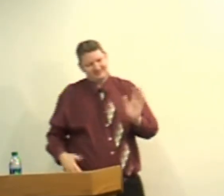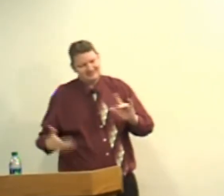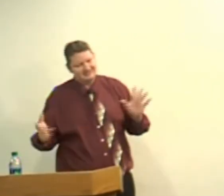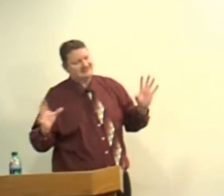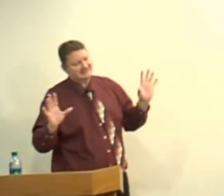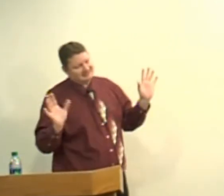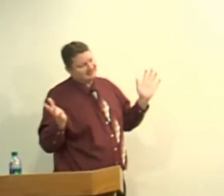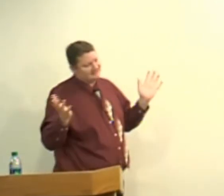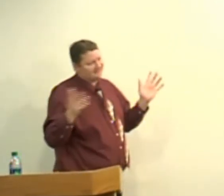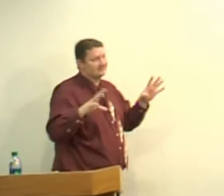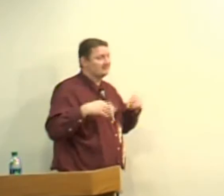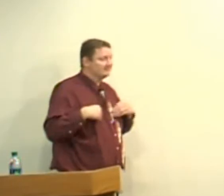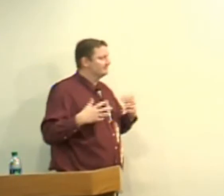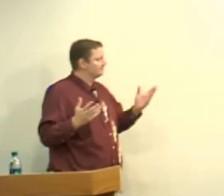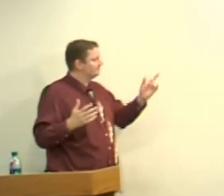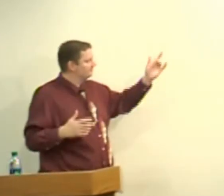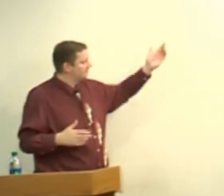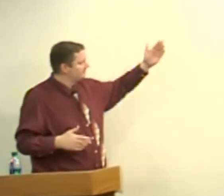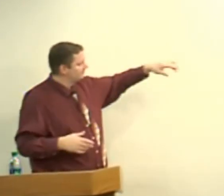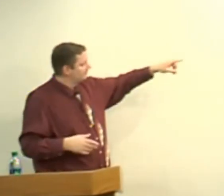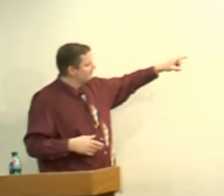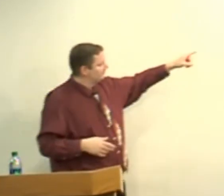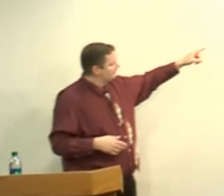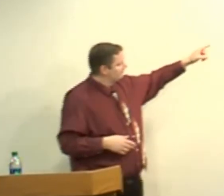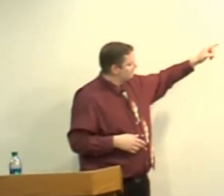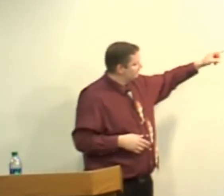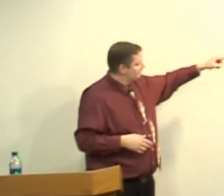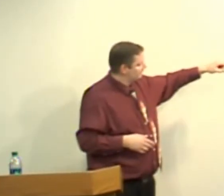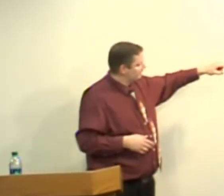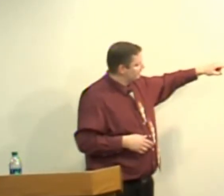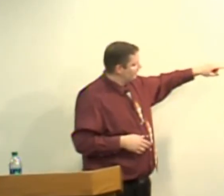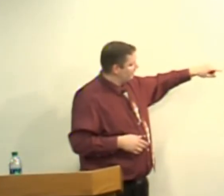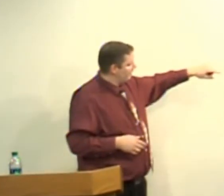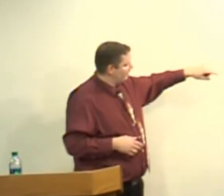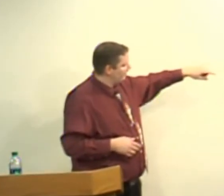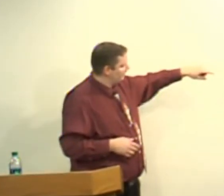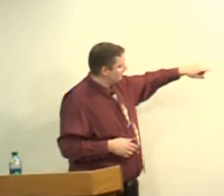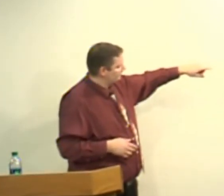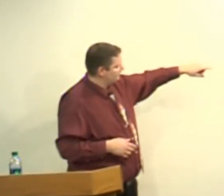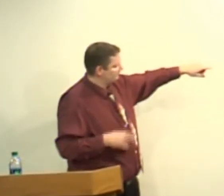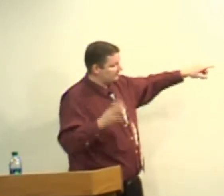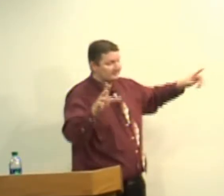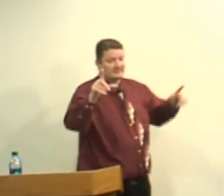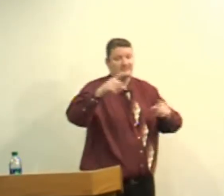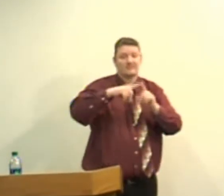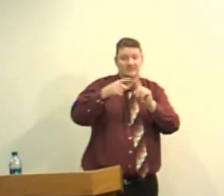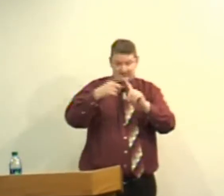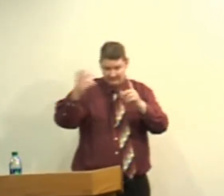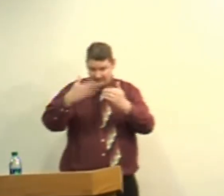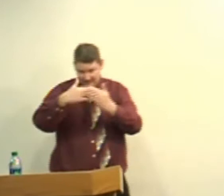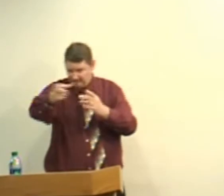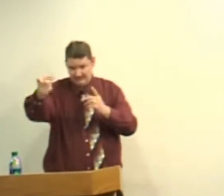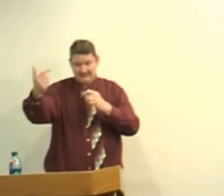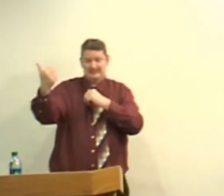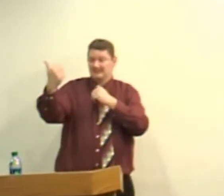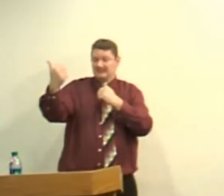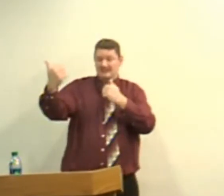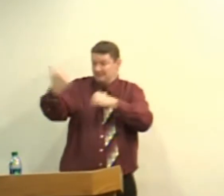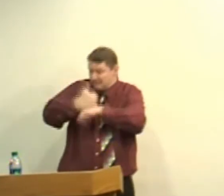about it and kind of blame and put something somewhere. Just accept it. So it says here when you keep continuing reading down this verse, you know, no matter